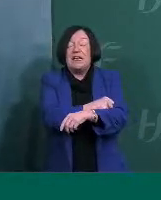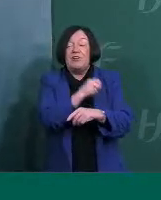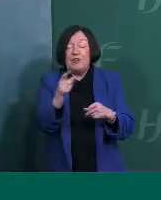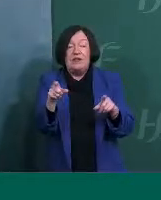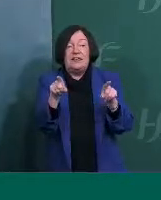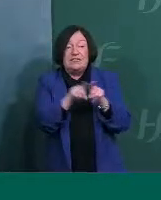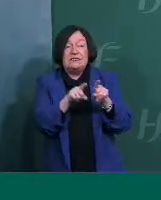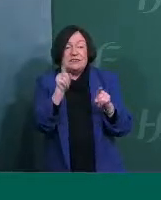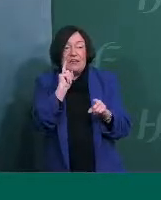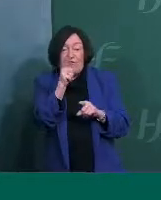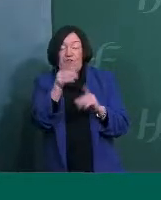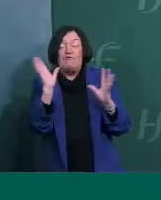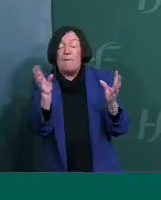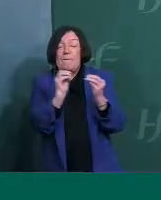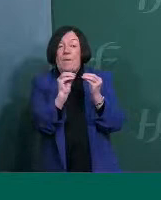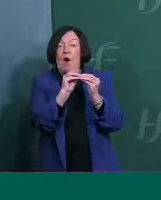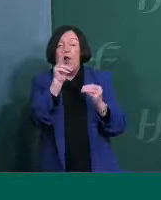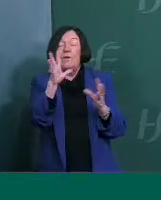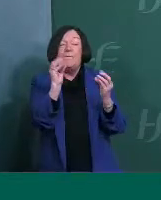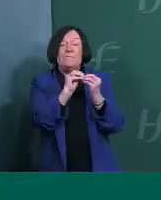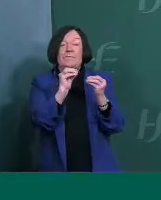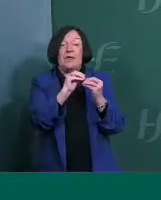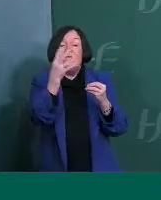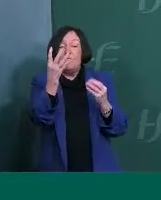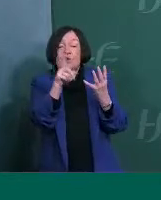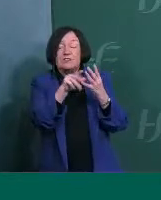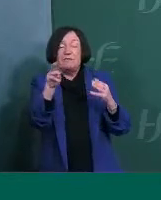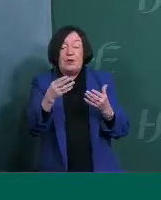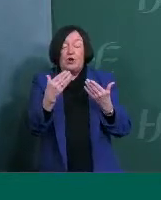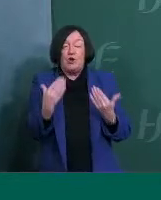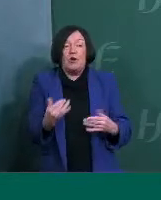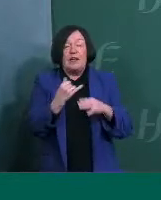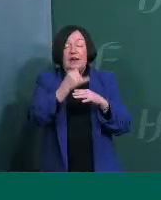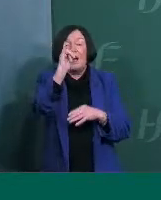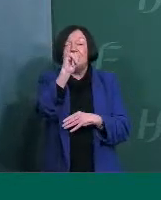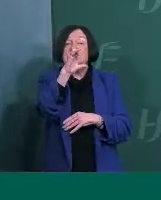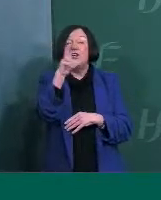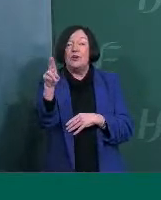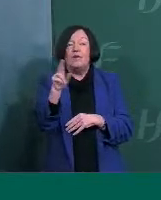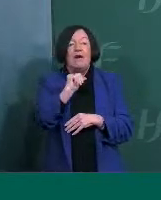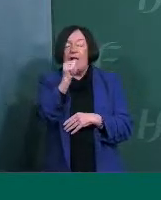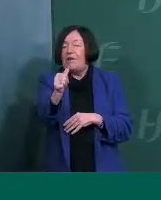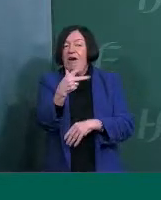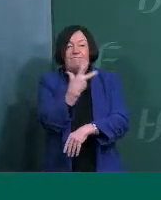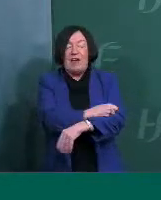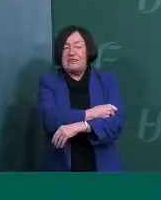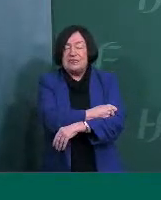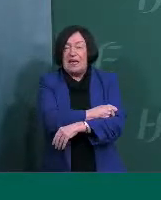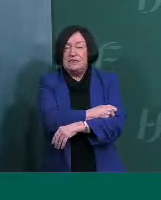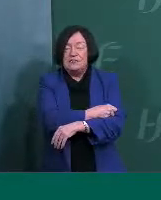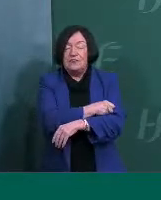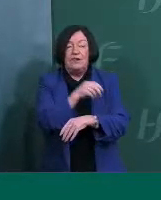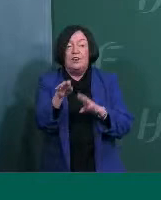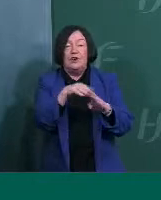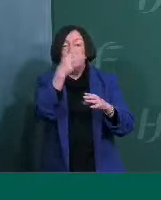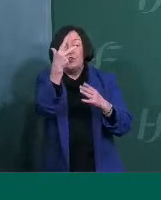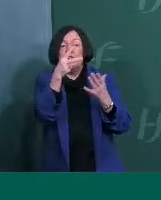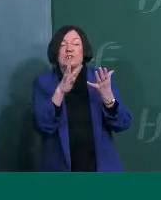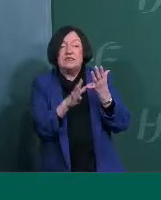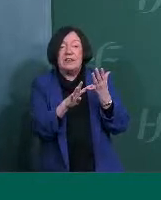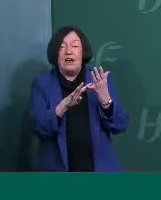equally, Paul's already referenced there. So 47 of the people currently in our ICUs are not vaccinated, with